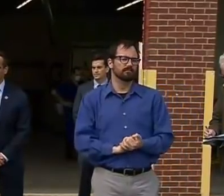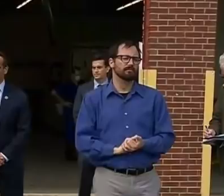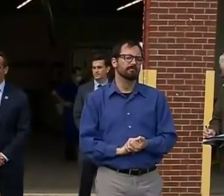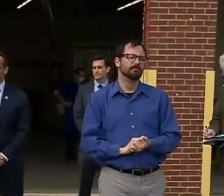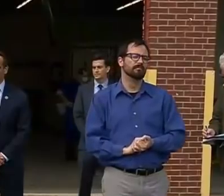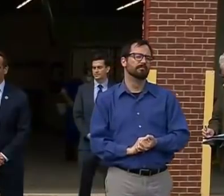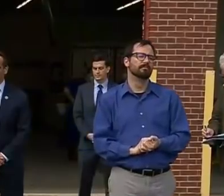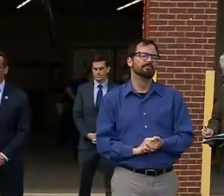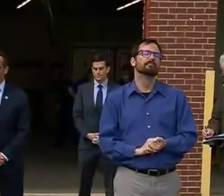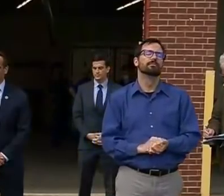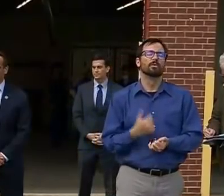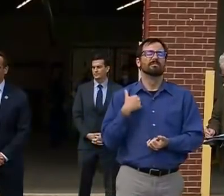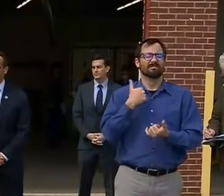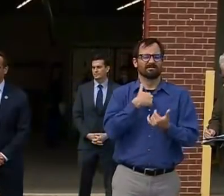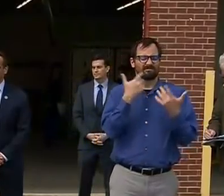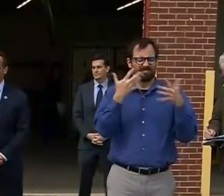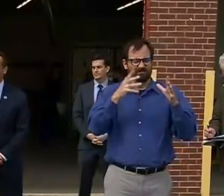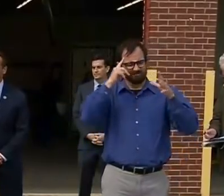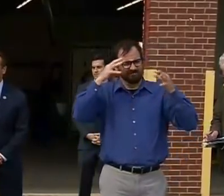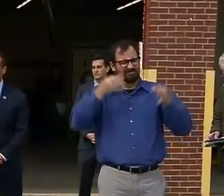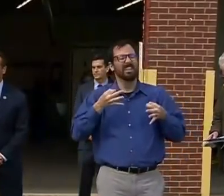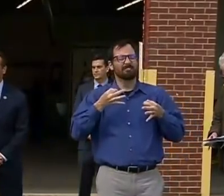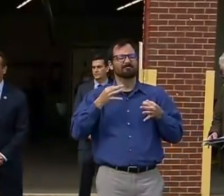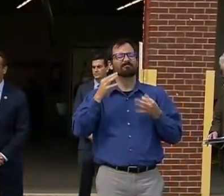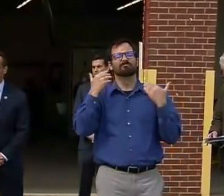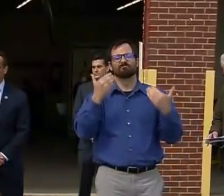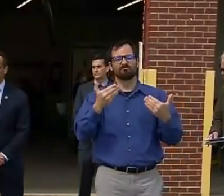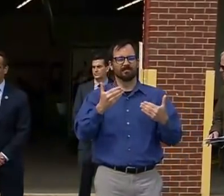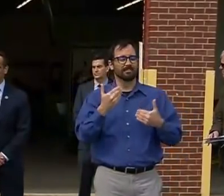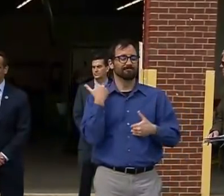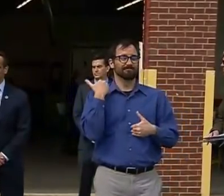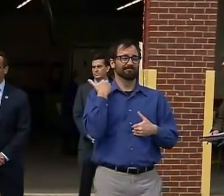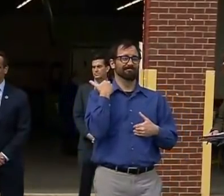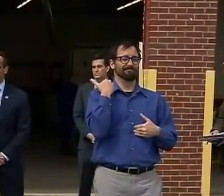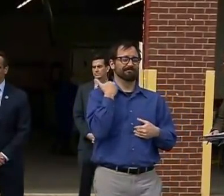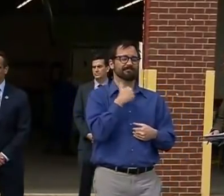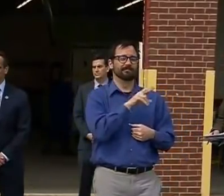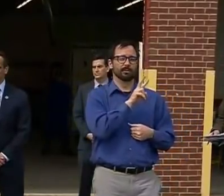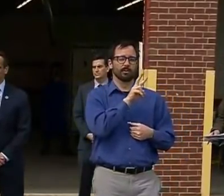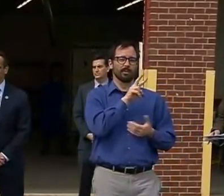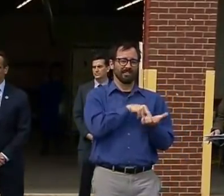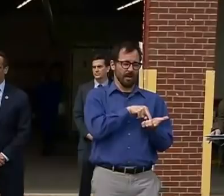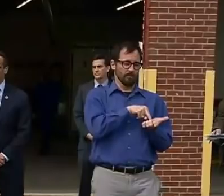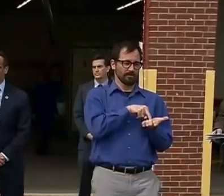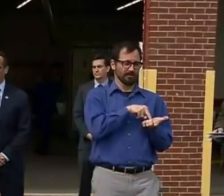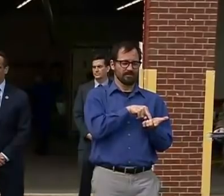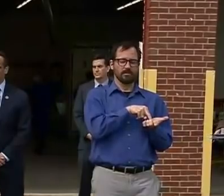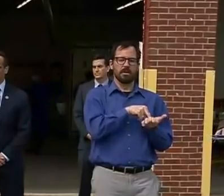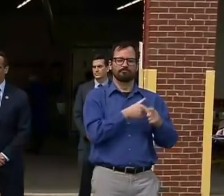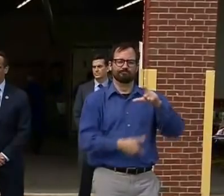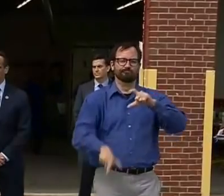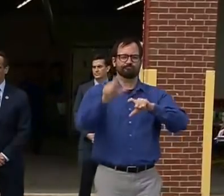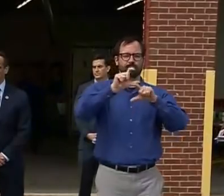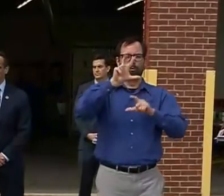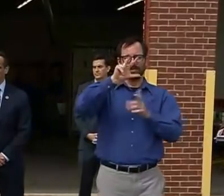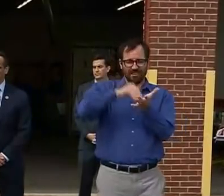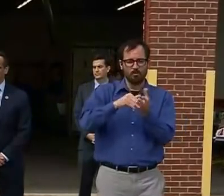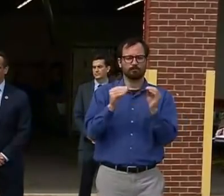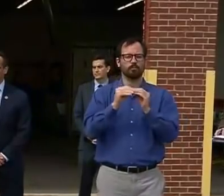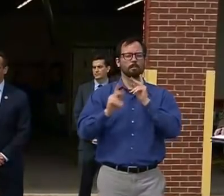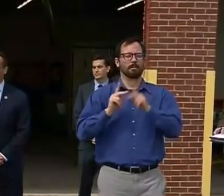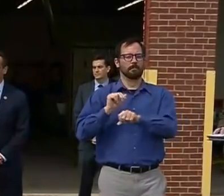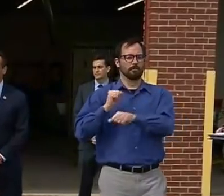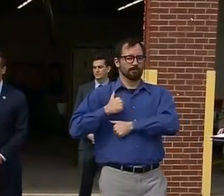necessary. This order raises the total authorization of up to 5,000 members statewide who may be tasked with